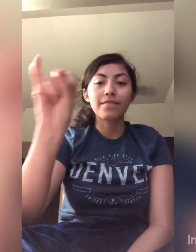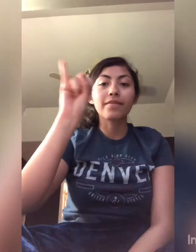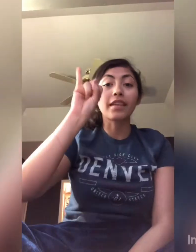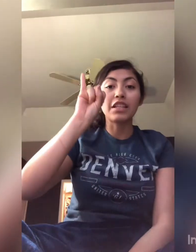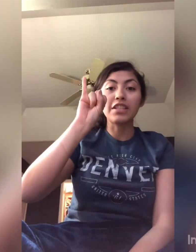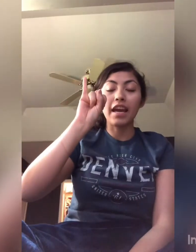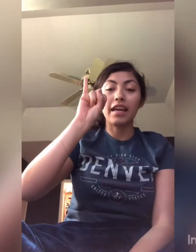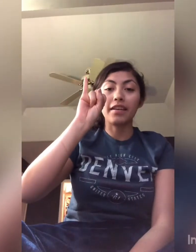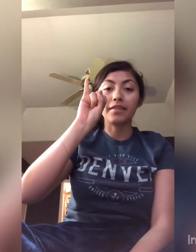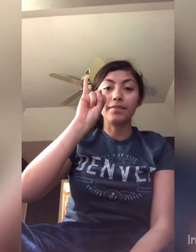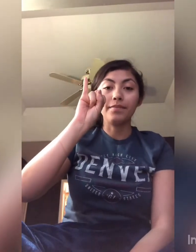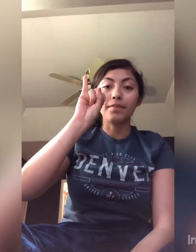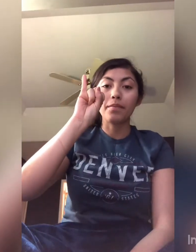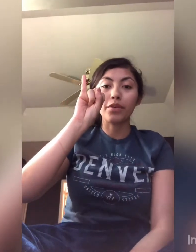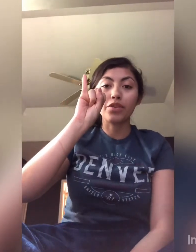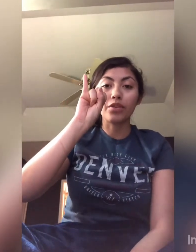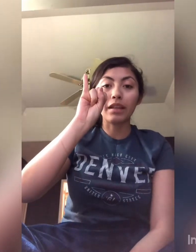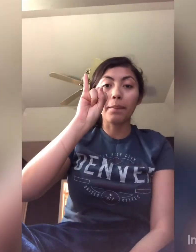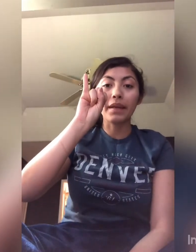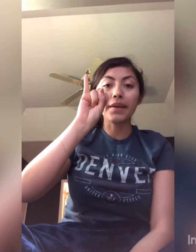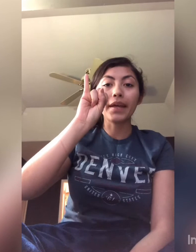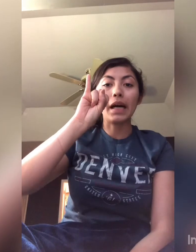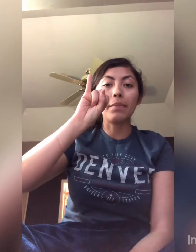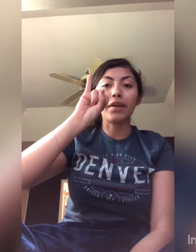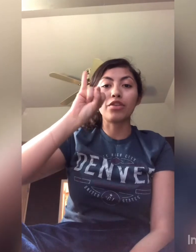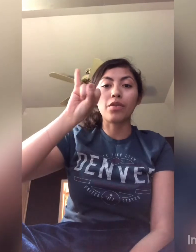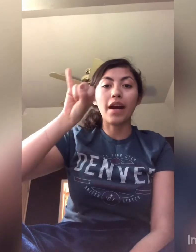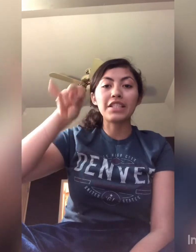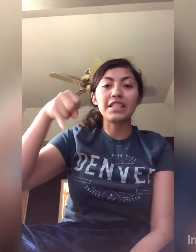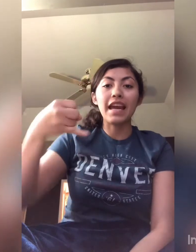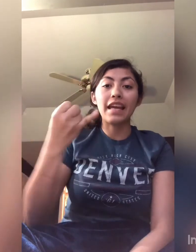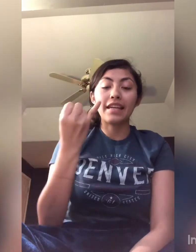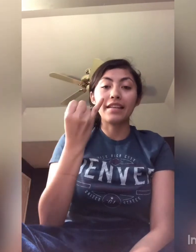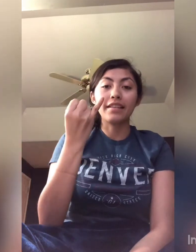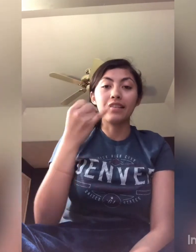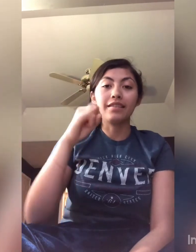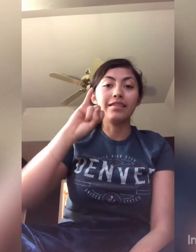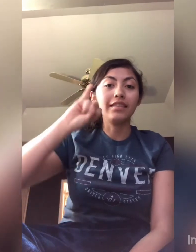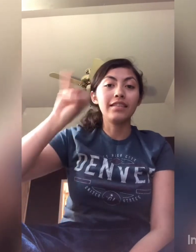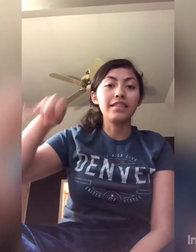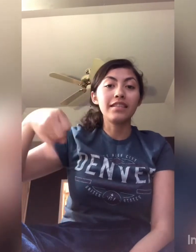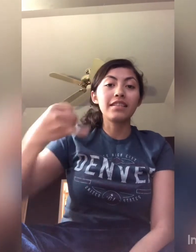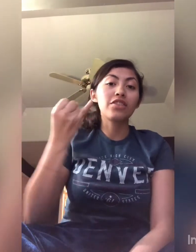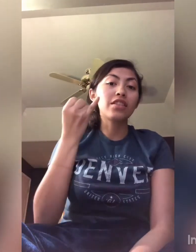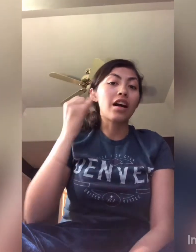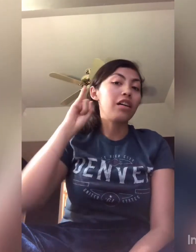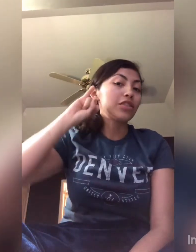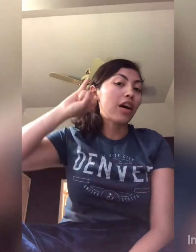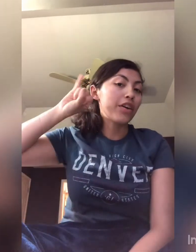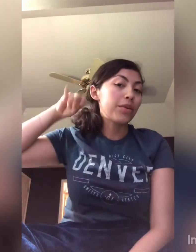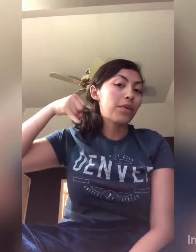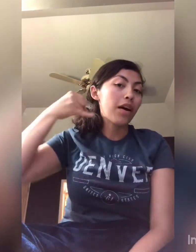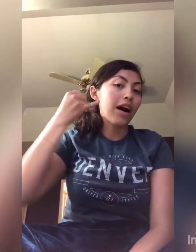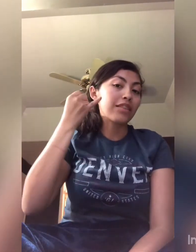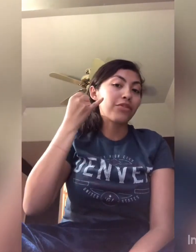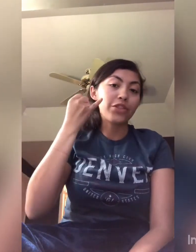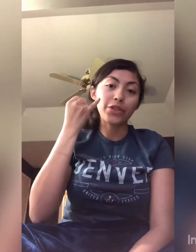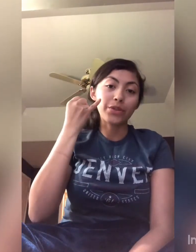J. Point your pinky up and draw a J. This is also how you ask for juice.